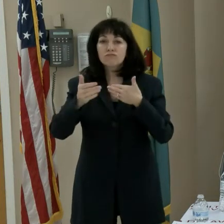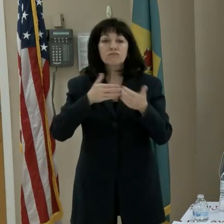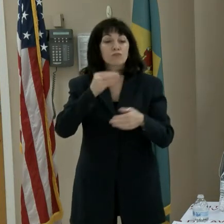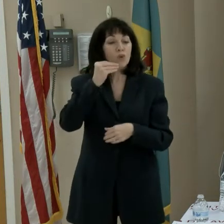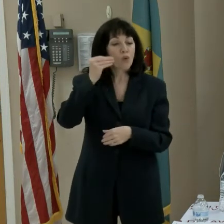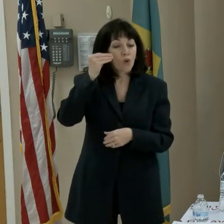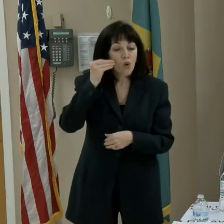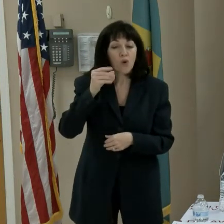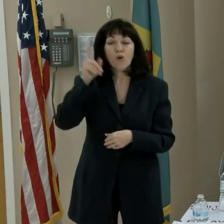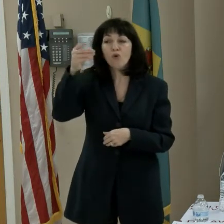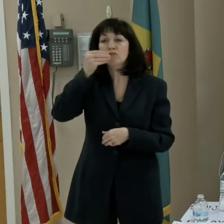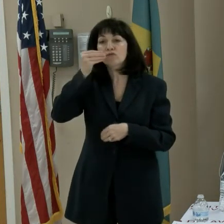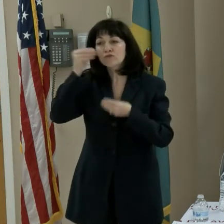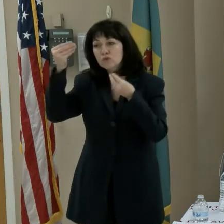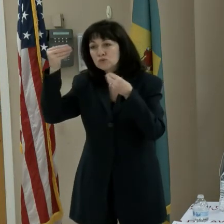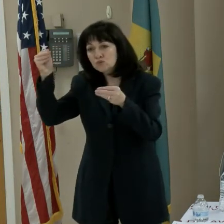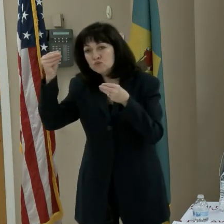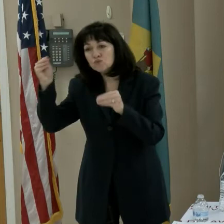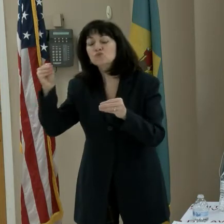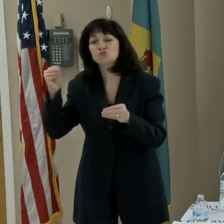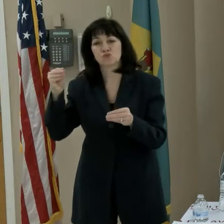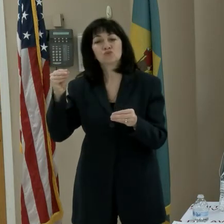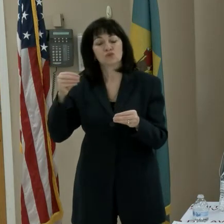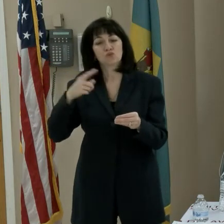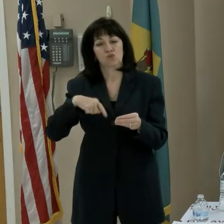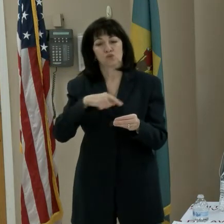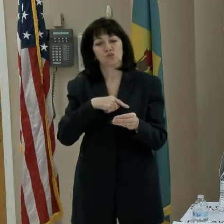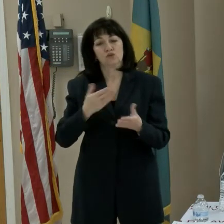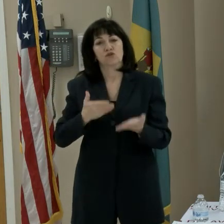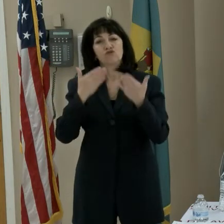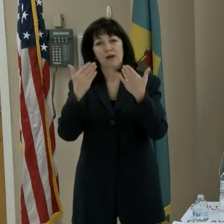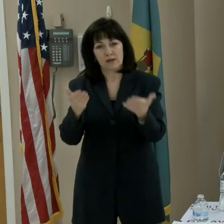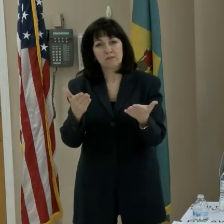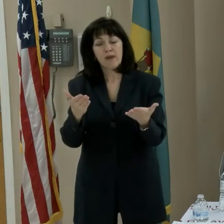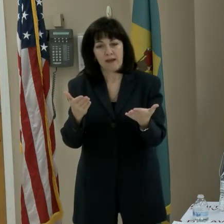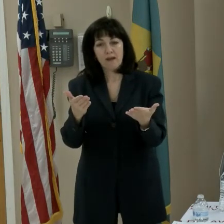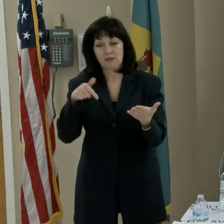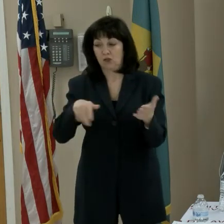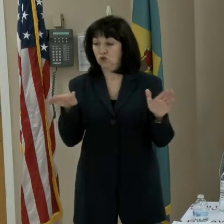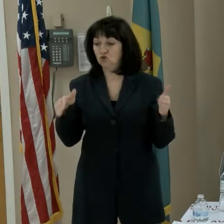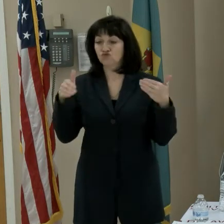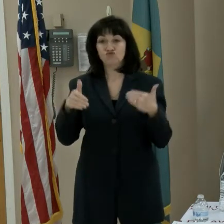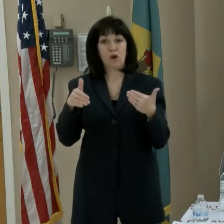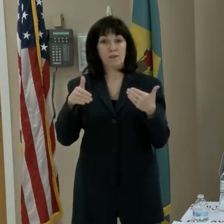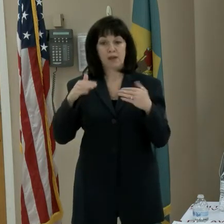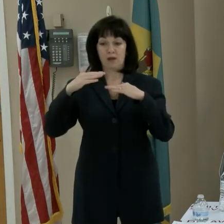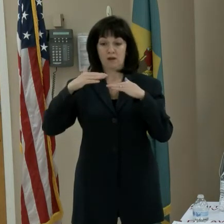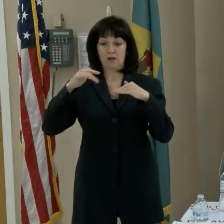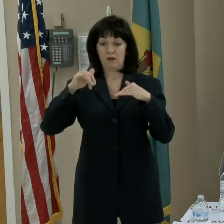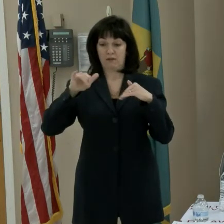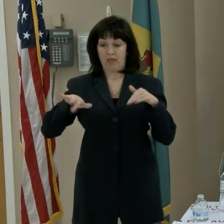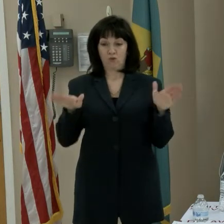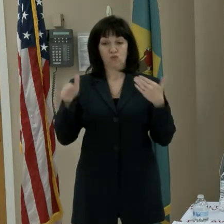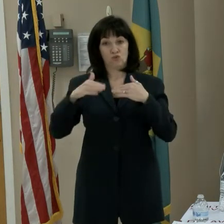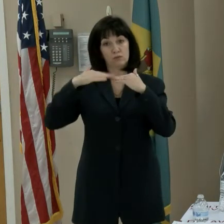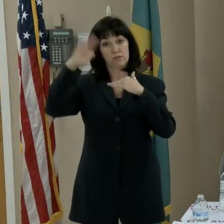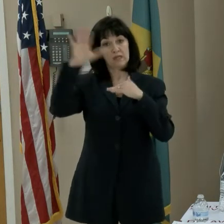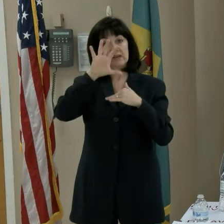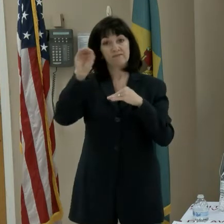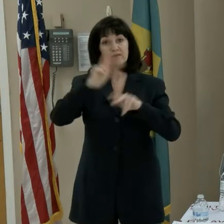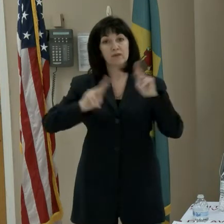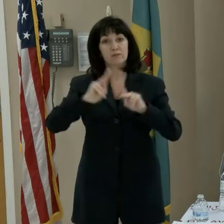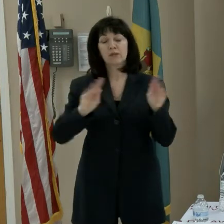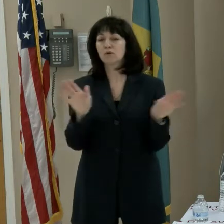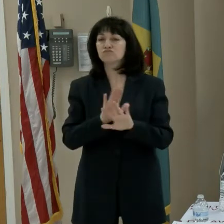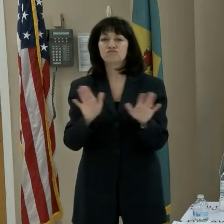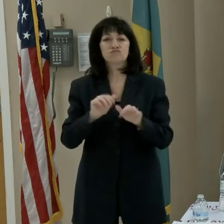grocery store, we're really recommending be in a room that has no more than 50 people. Kind of that same guidance is important.